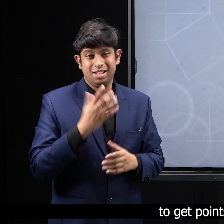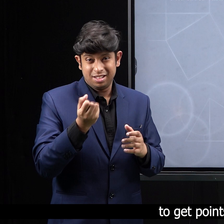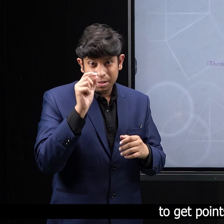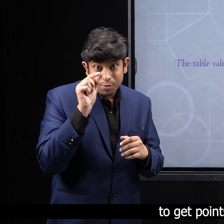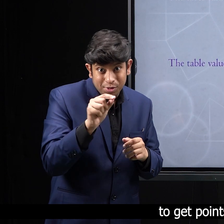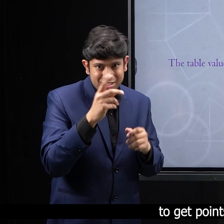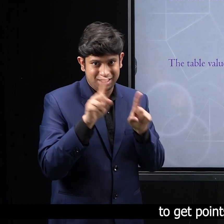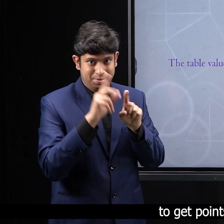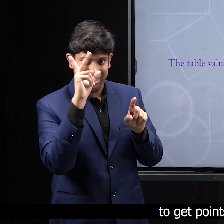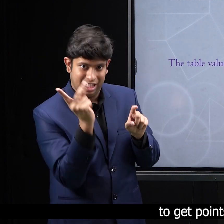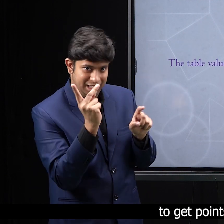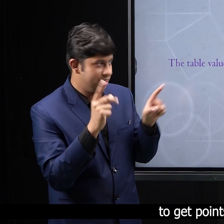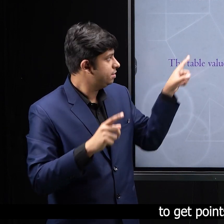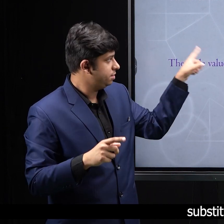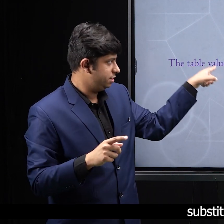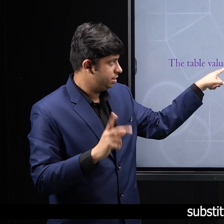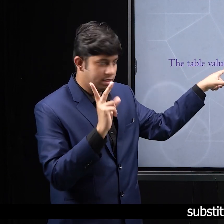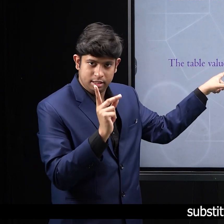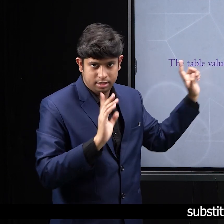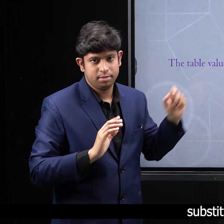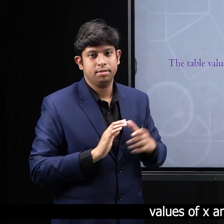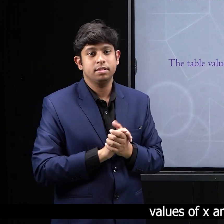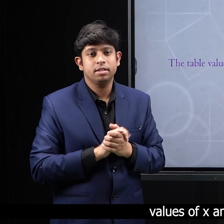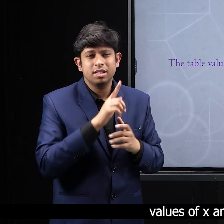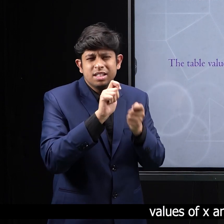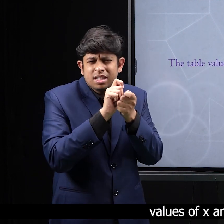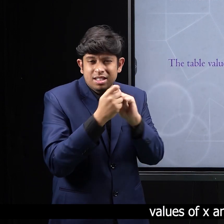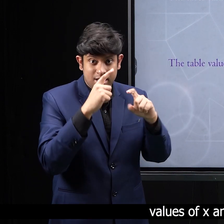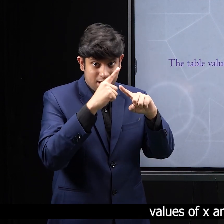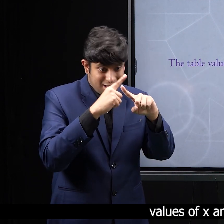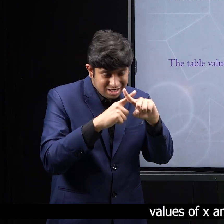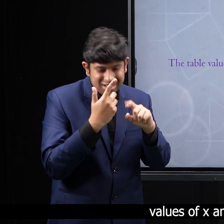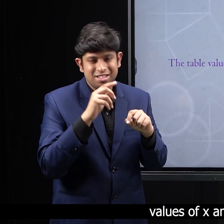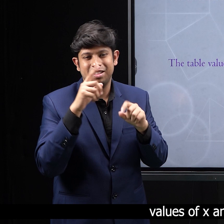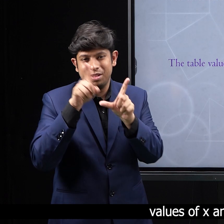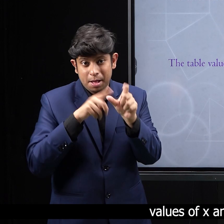To get points for the equation 2, substitute the different values of x and y in the equation 2.